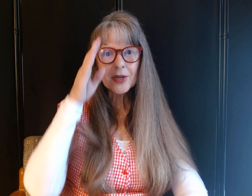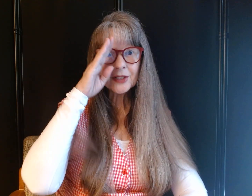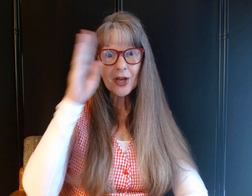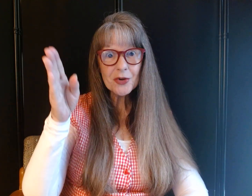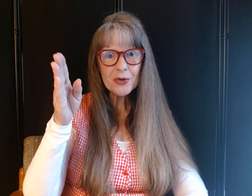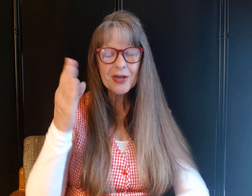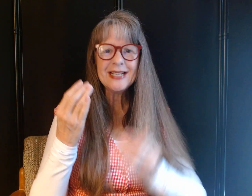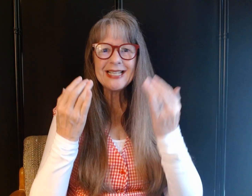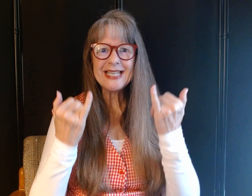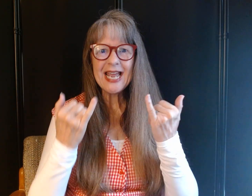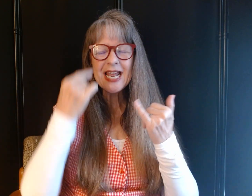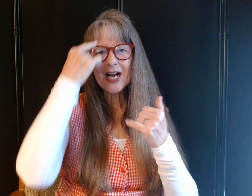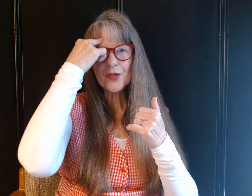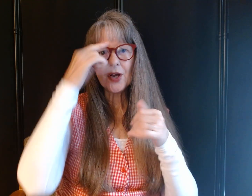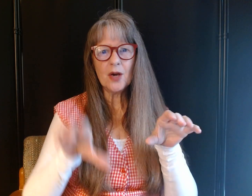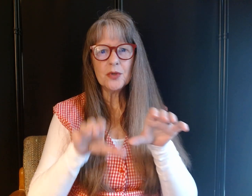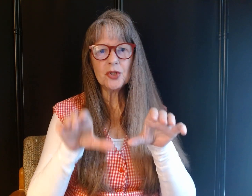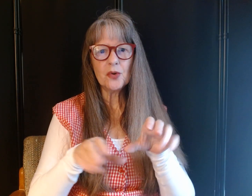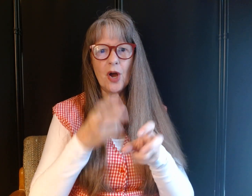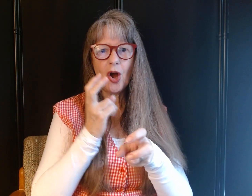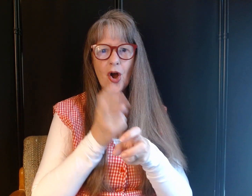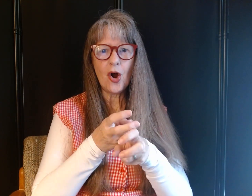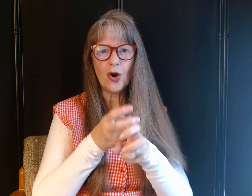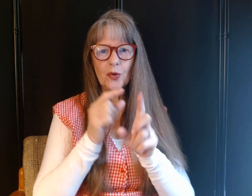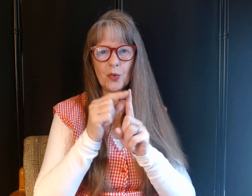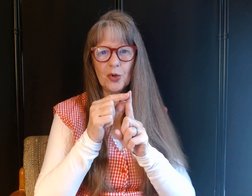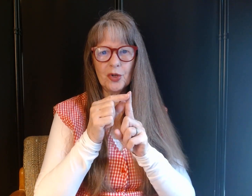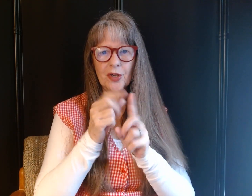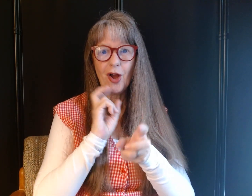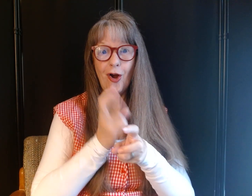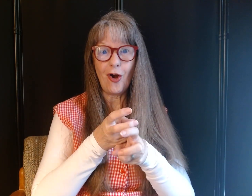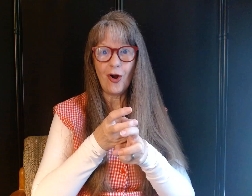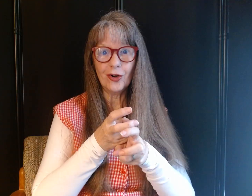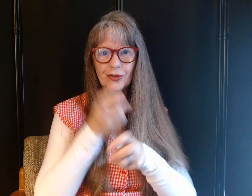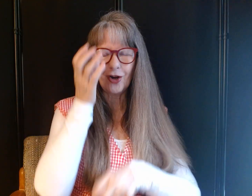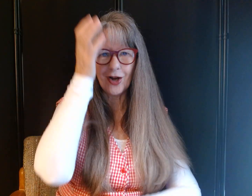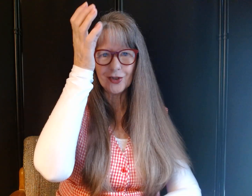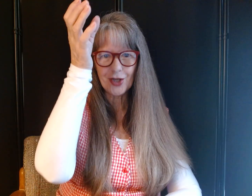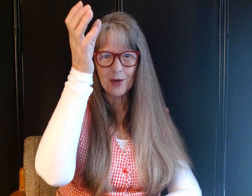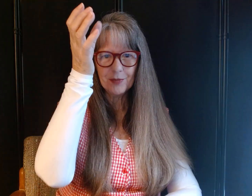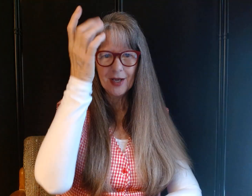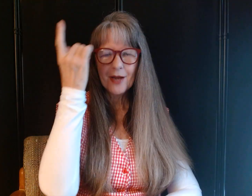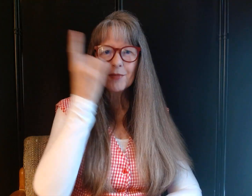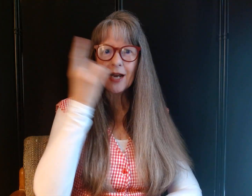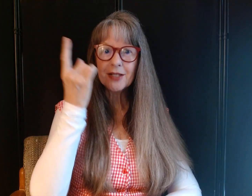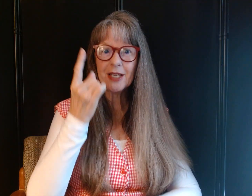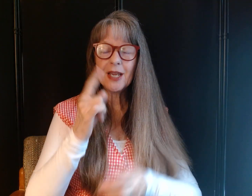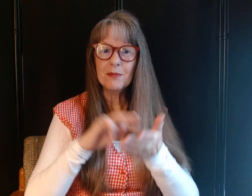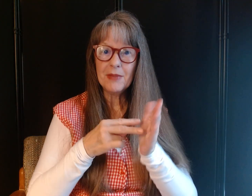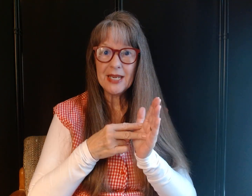Well, hello. Today I thought I would do a hard word, a hard concept, because it can